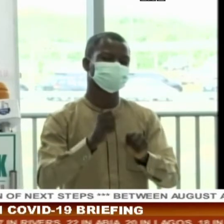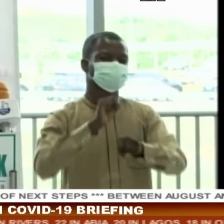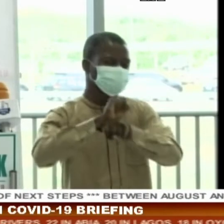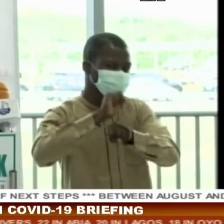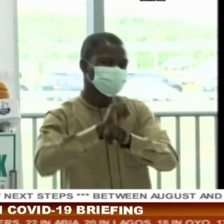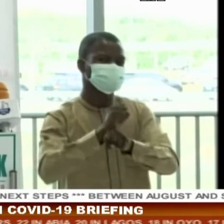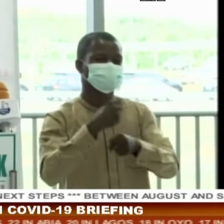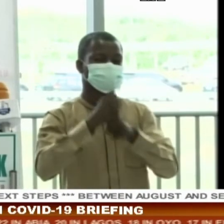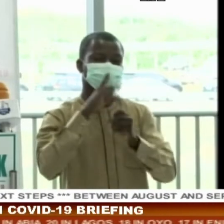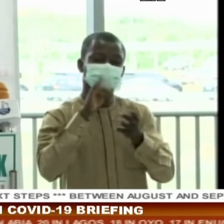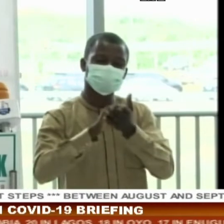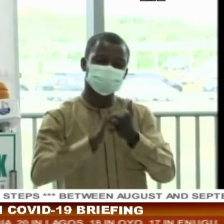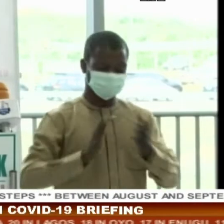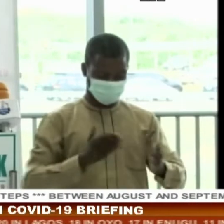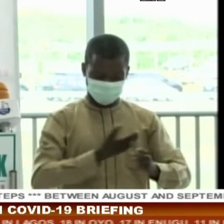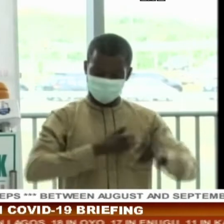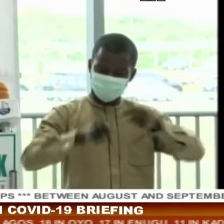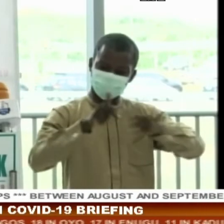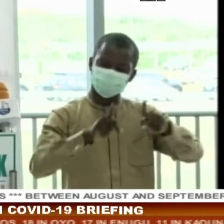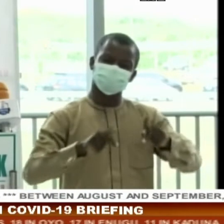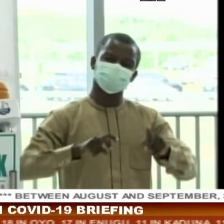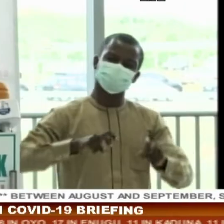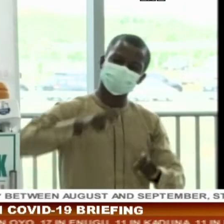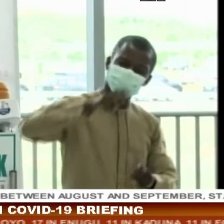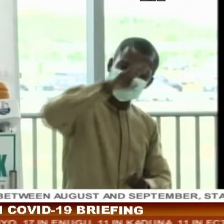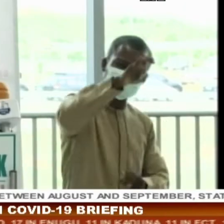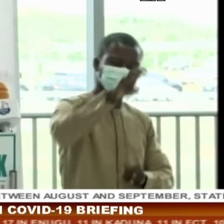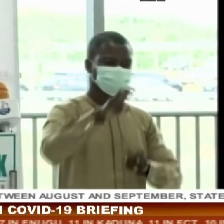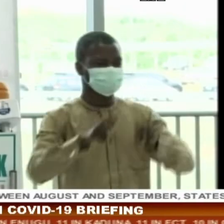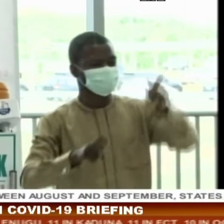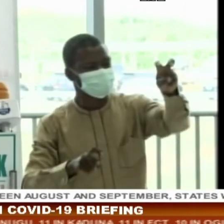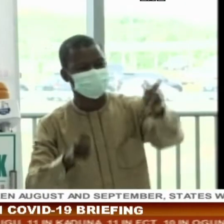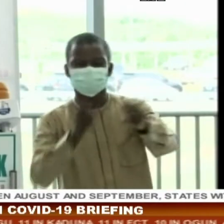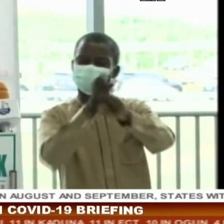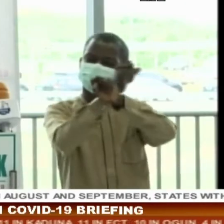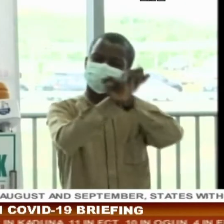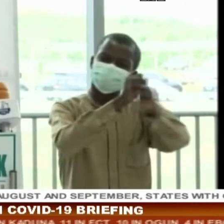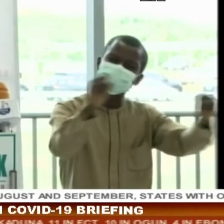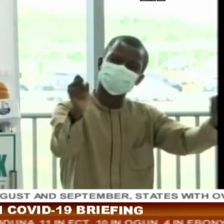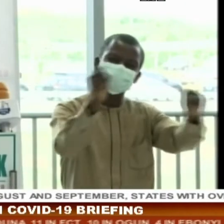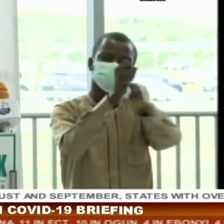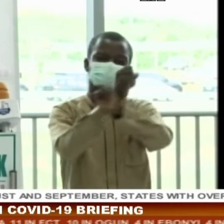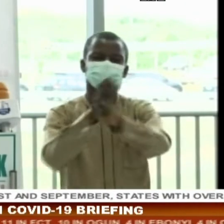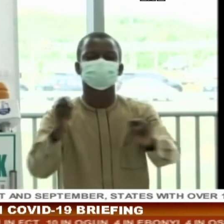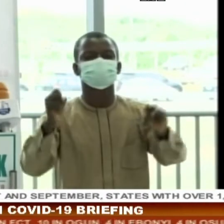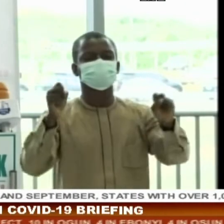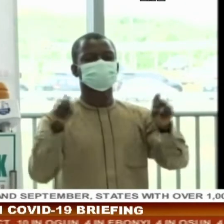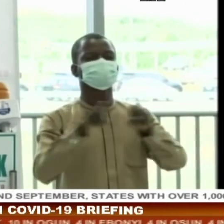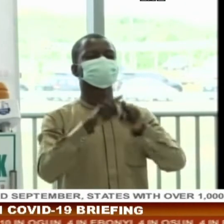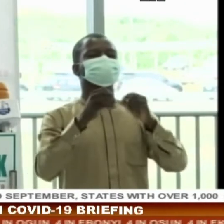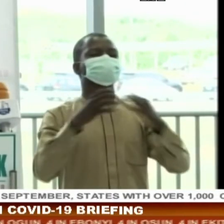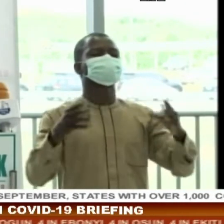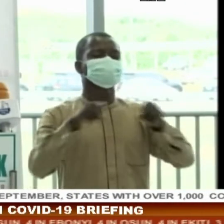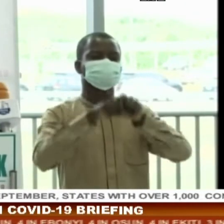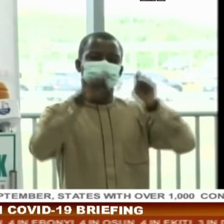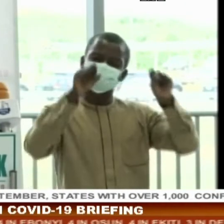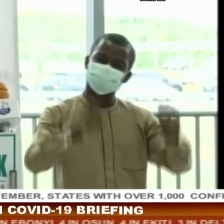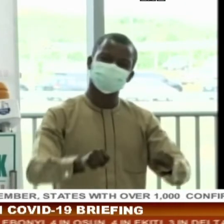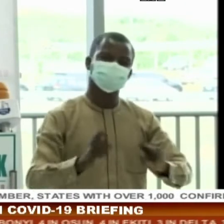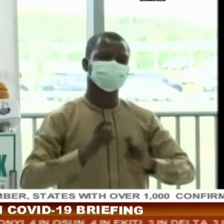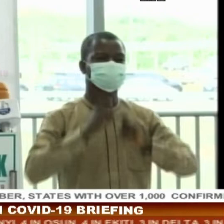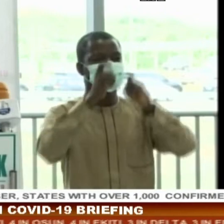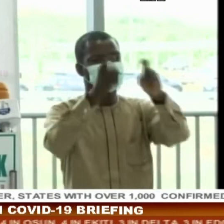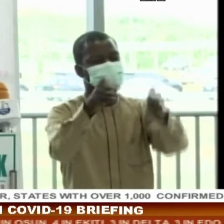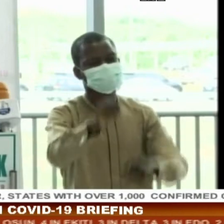ensure that our people travel well, travel safe, and as much as possible, giving them